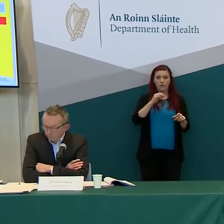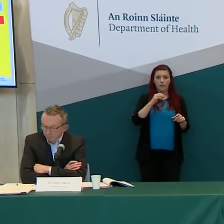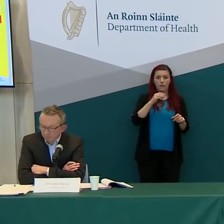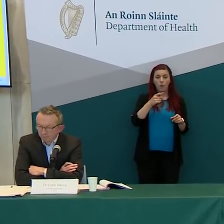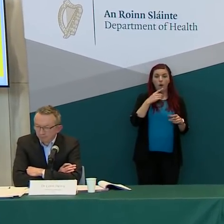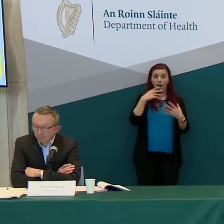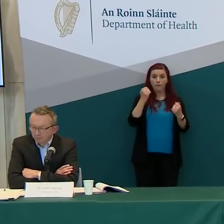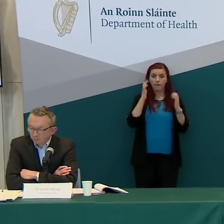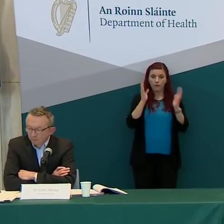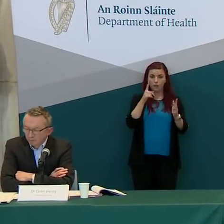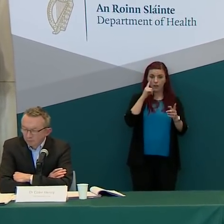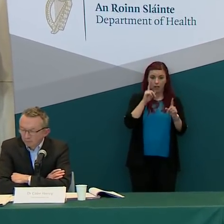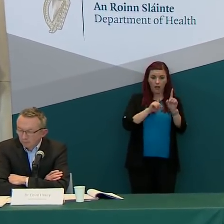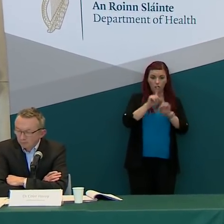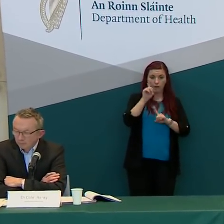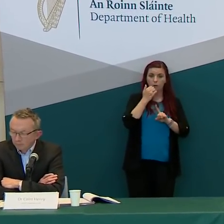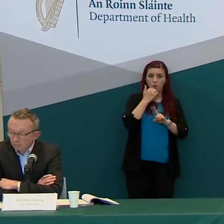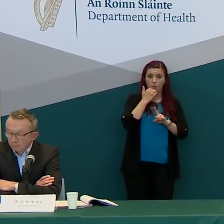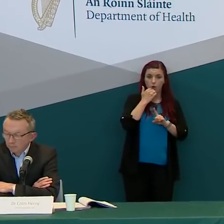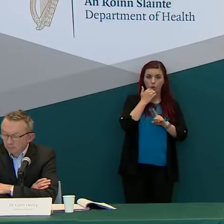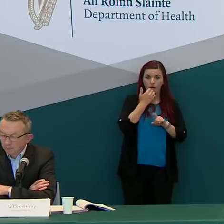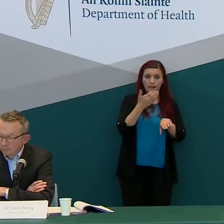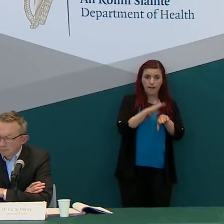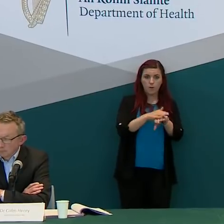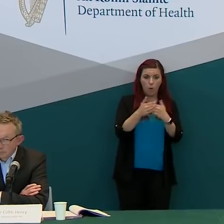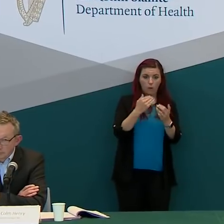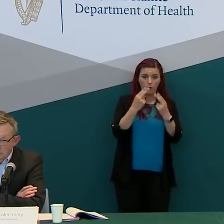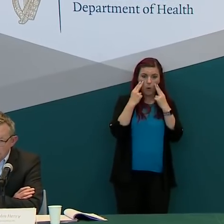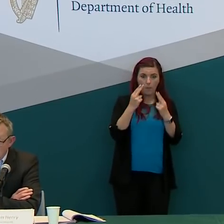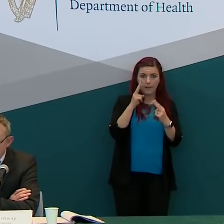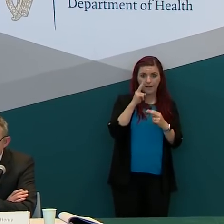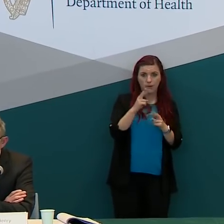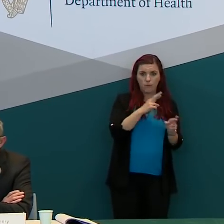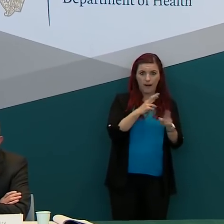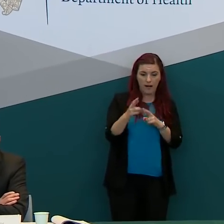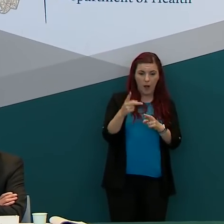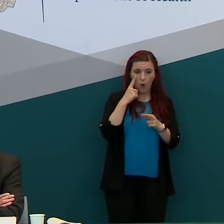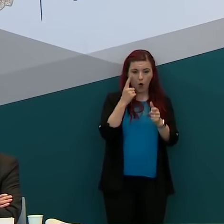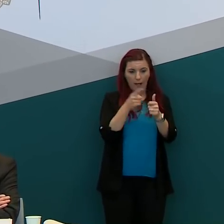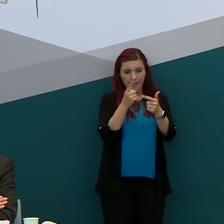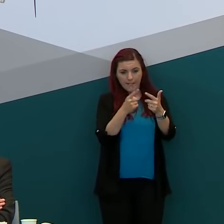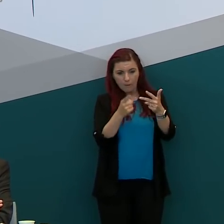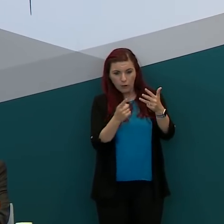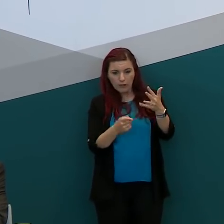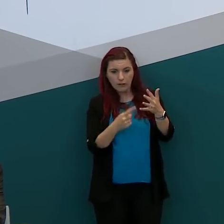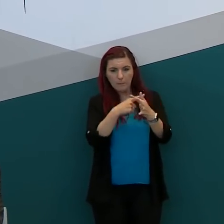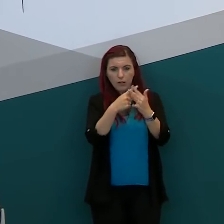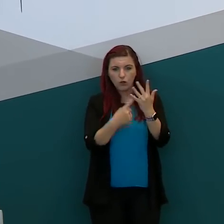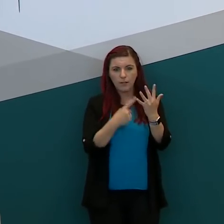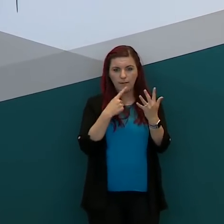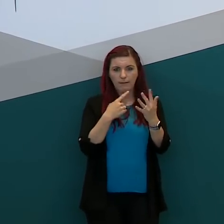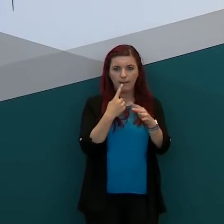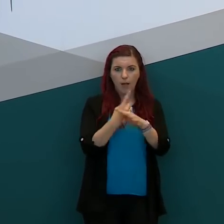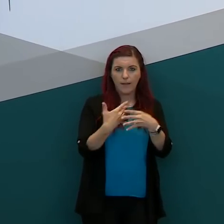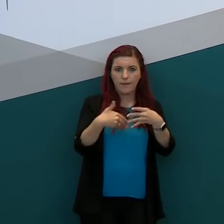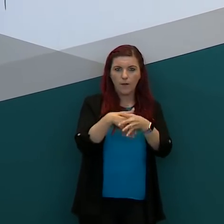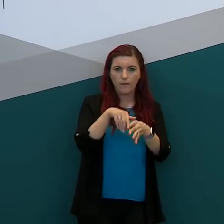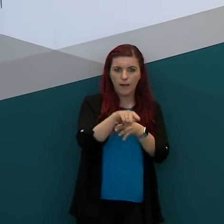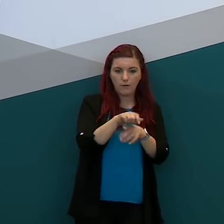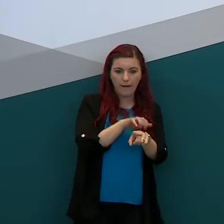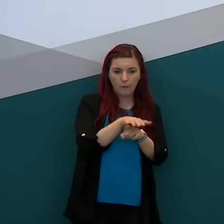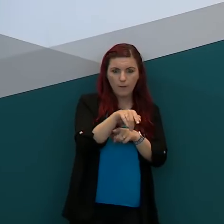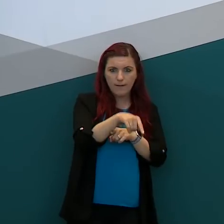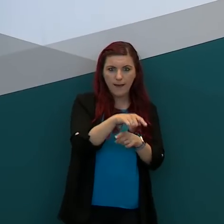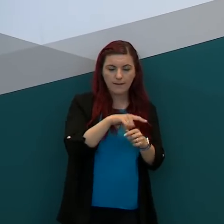an increase in the number of deaths over and above what we would expect to see, and we're looking at a number of different measures that give us a sense of